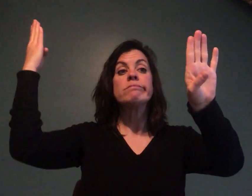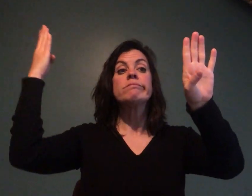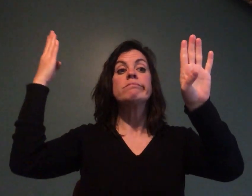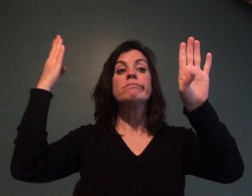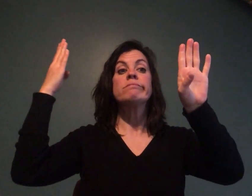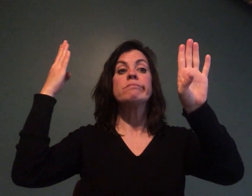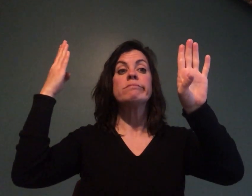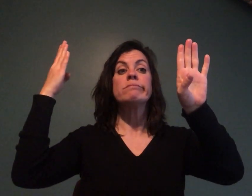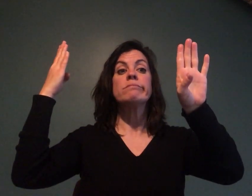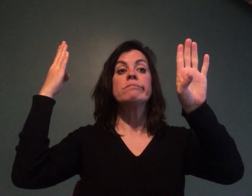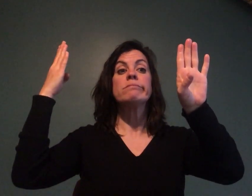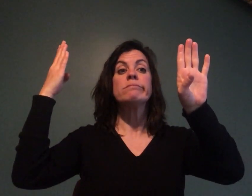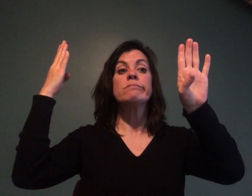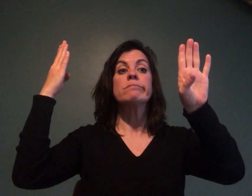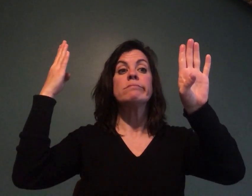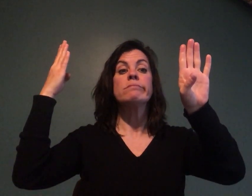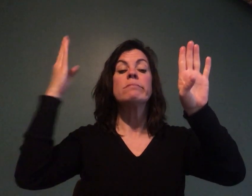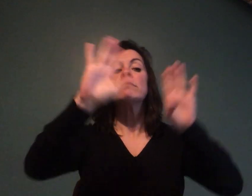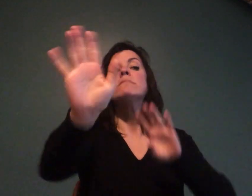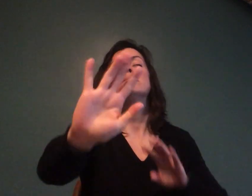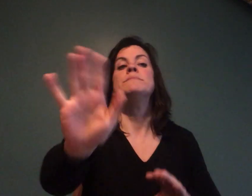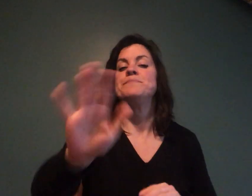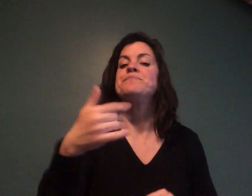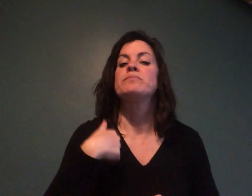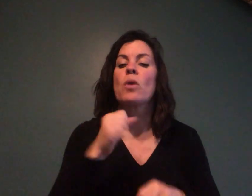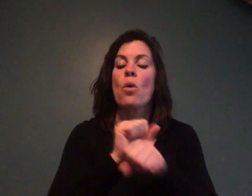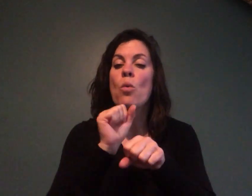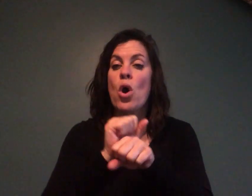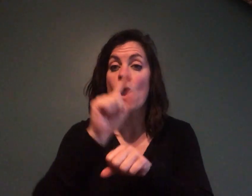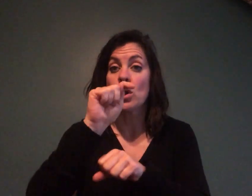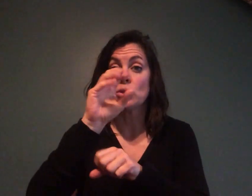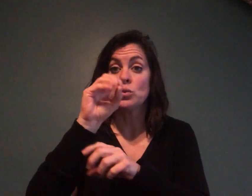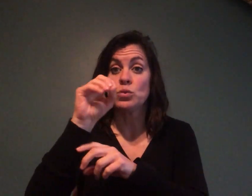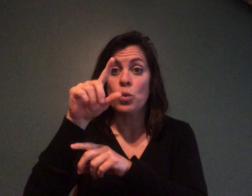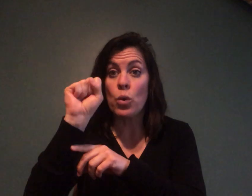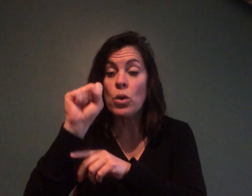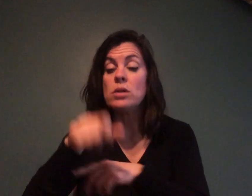your tools. Maybe something happened when you're working in the morning, you didn't realize it, okay?